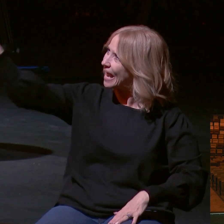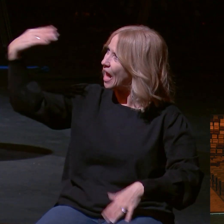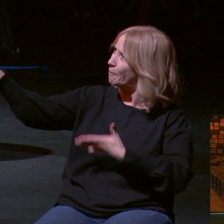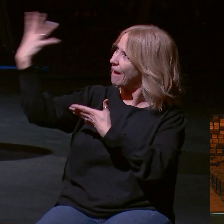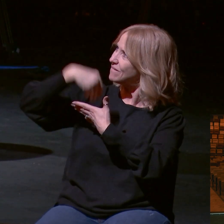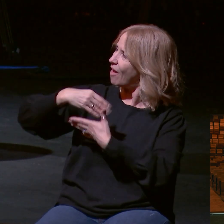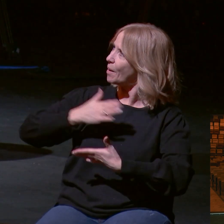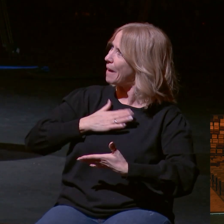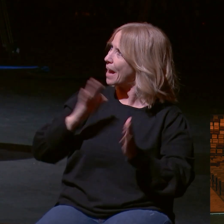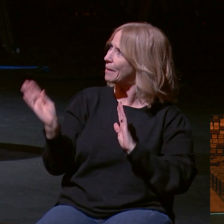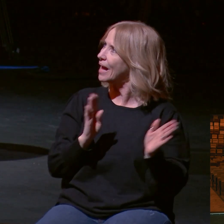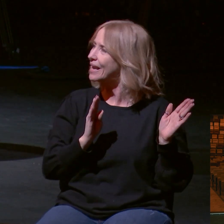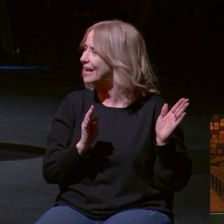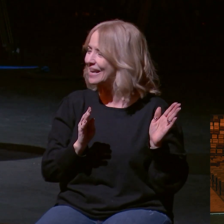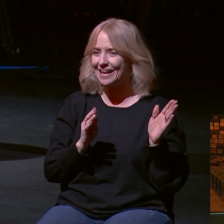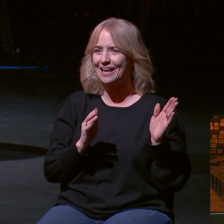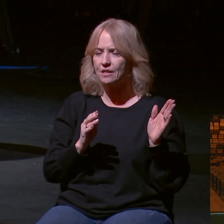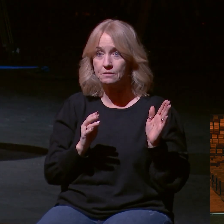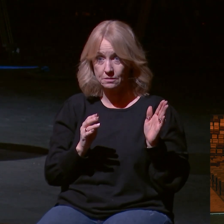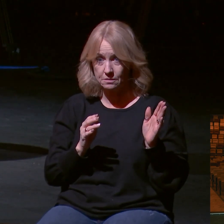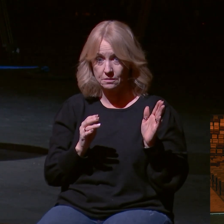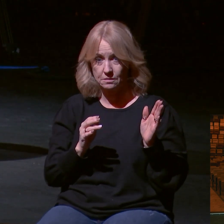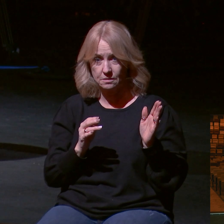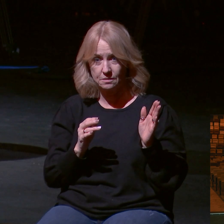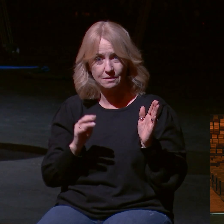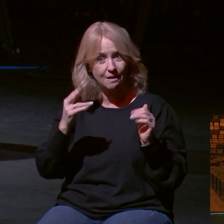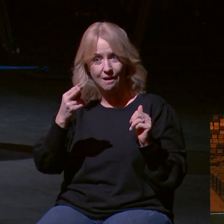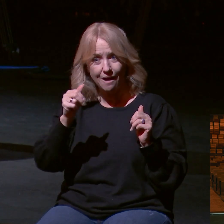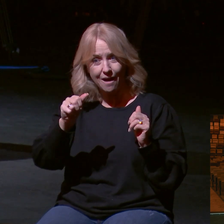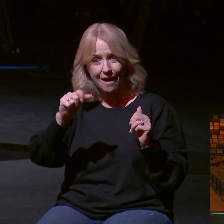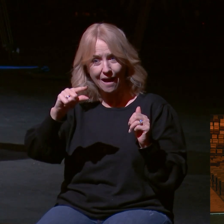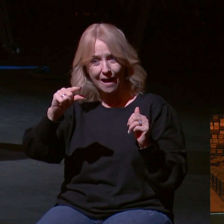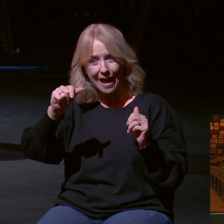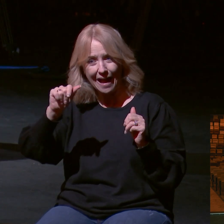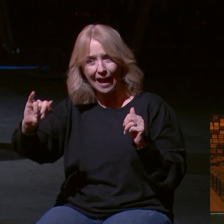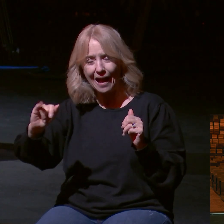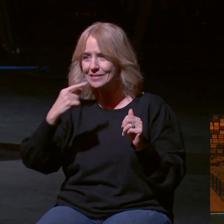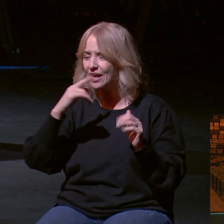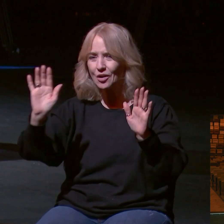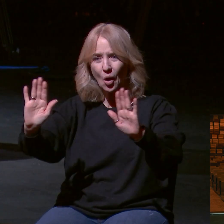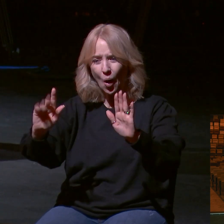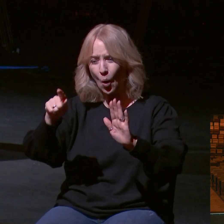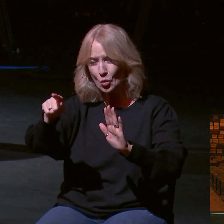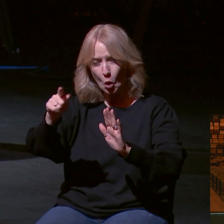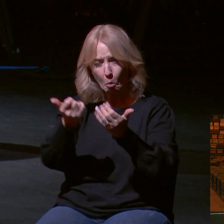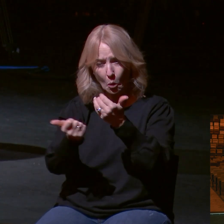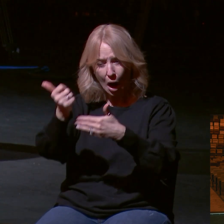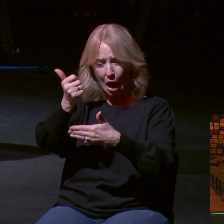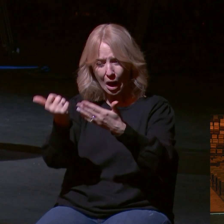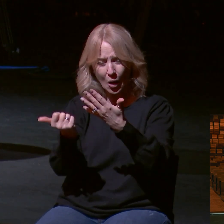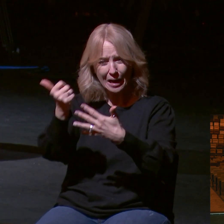Israelites that their priorities are misplaced. You work hard, but you're working towards the wrong things, and there is no